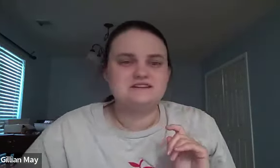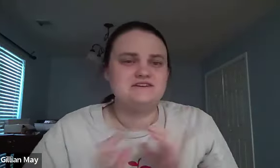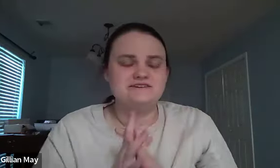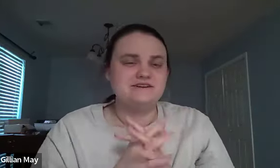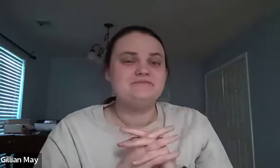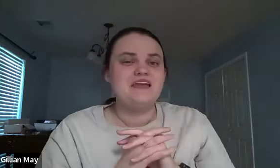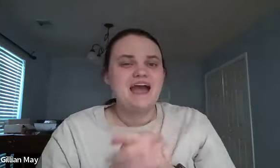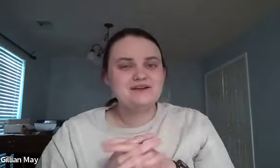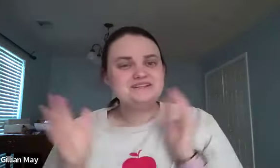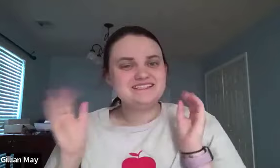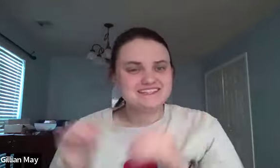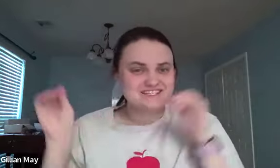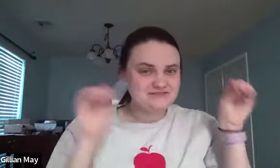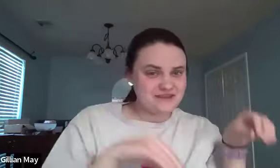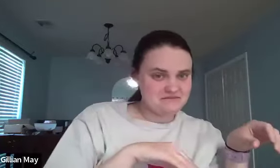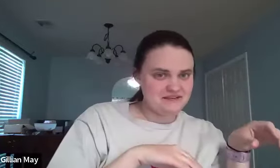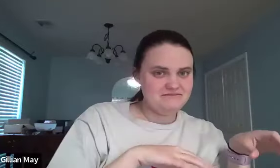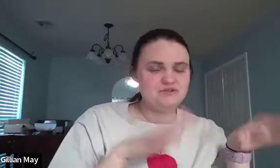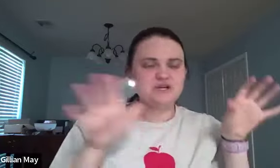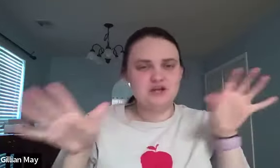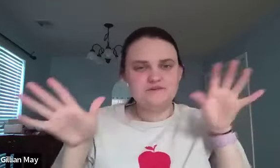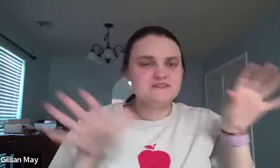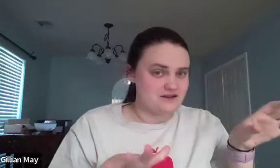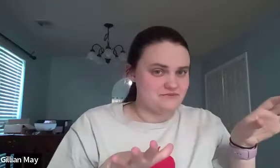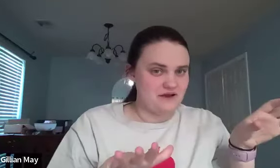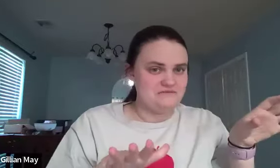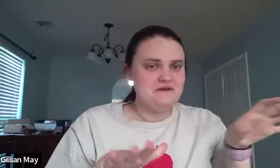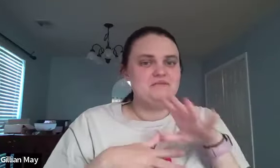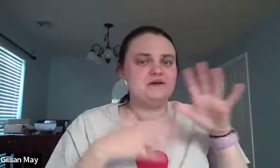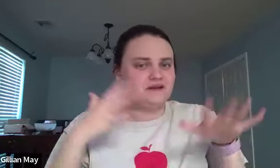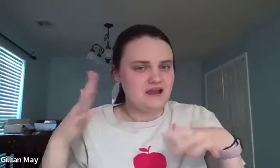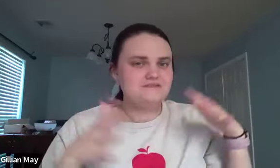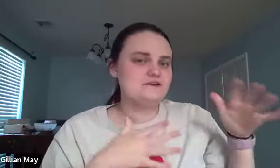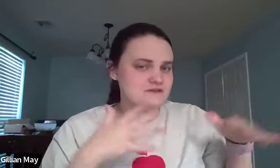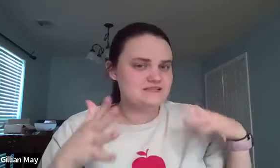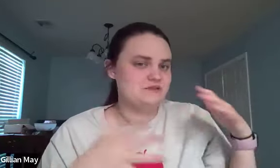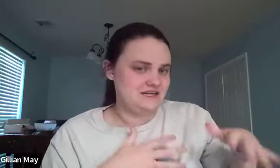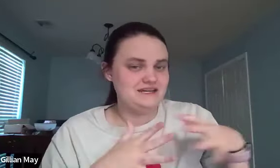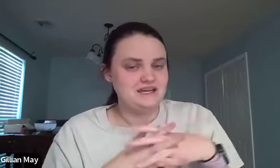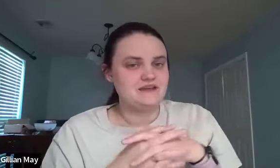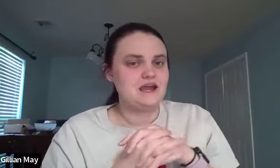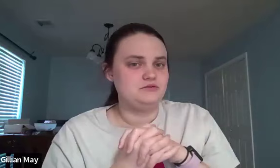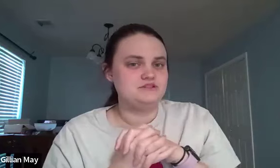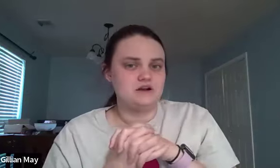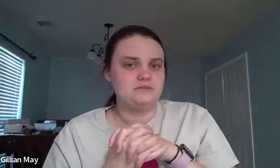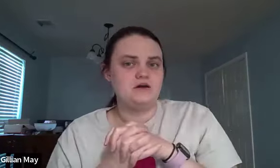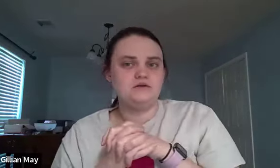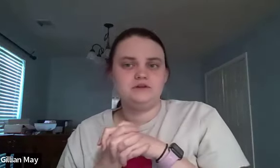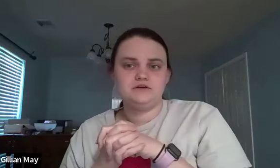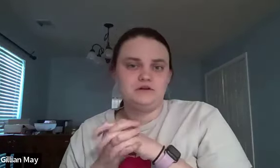saw it earlier. How you would list your family, which I know we've talked about, but I'm going to kind of further explain it again, like how you would talk about your